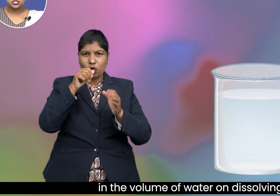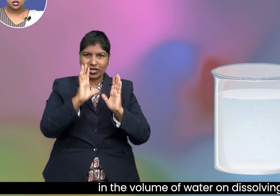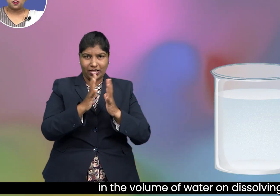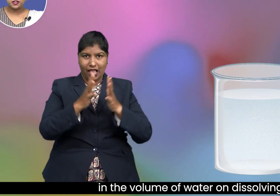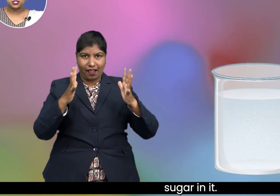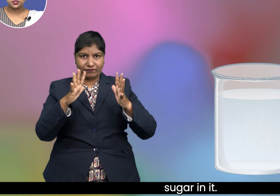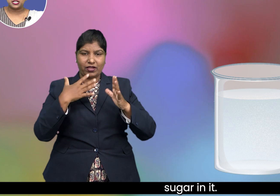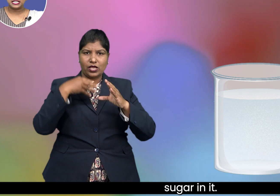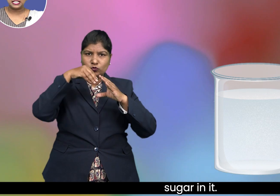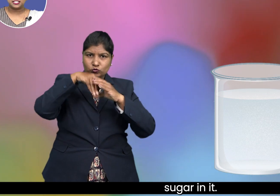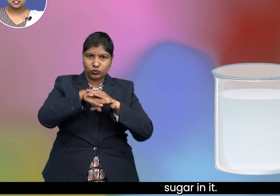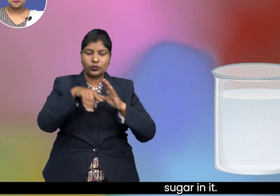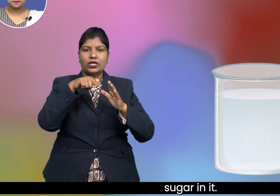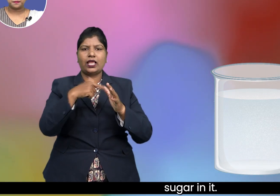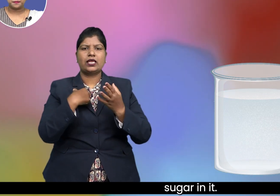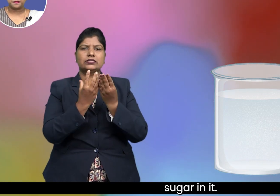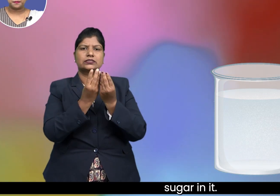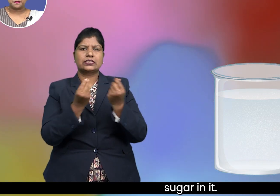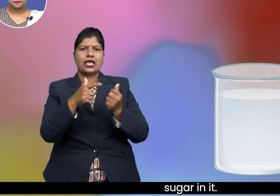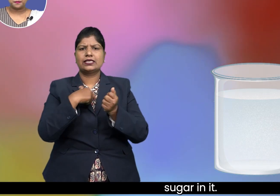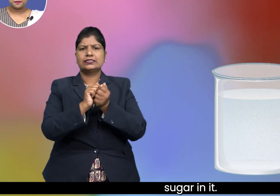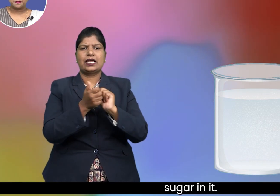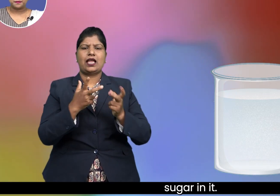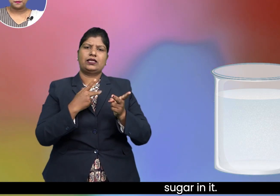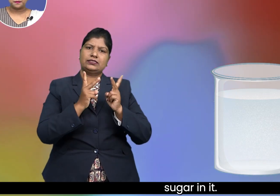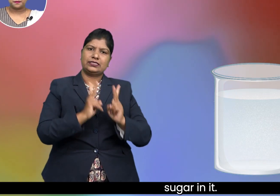on dissolving sugar in it.